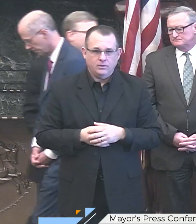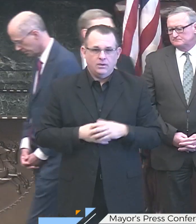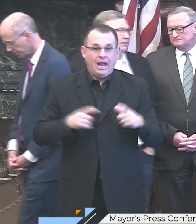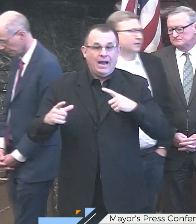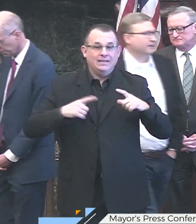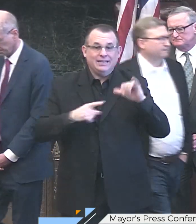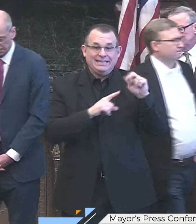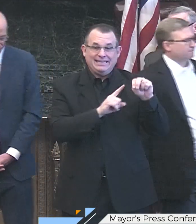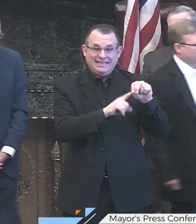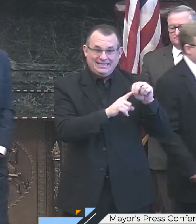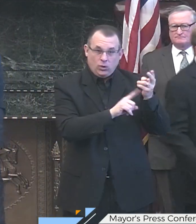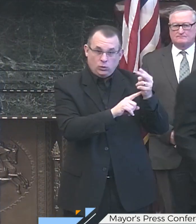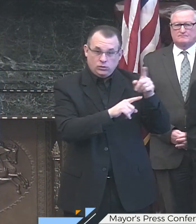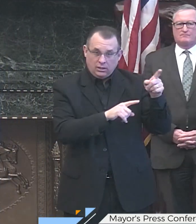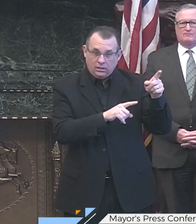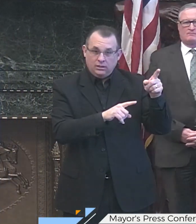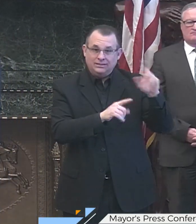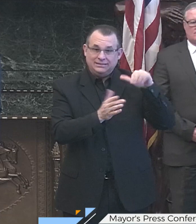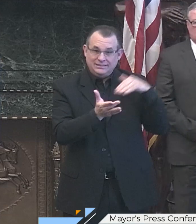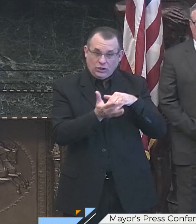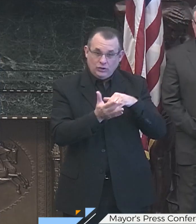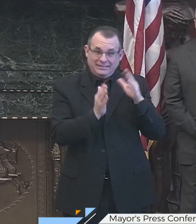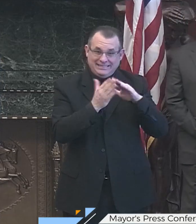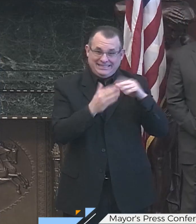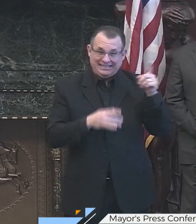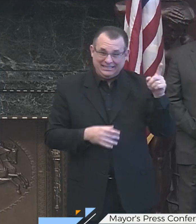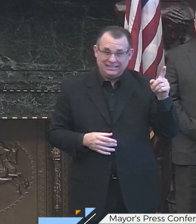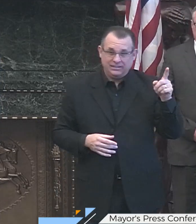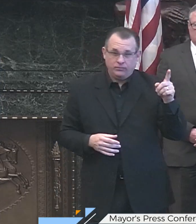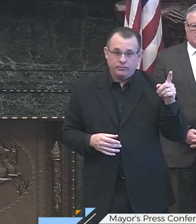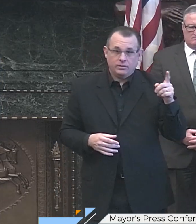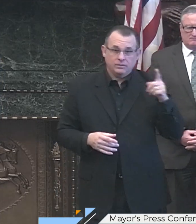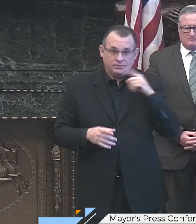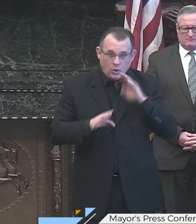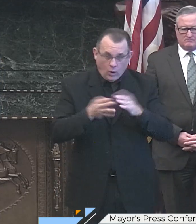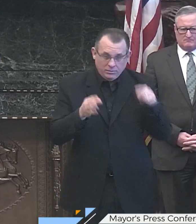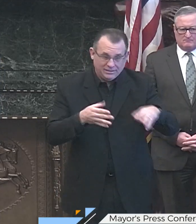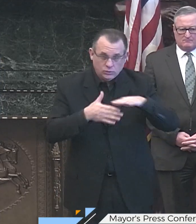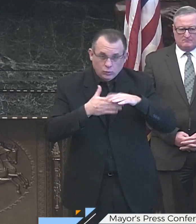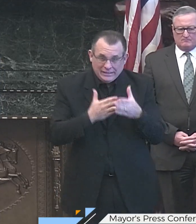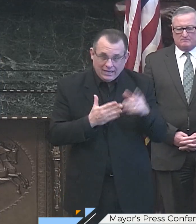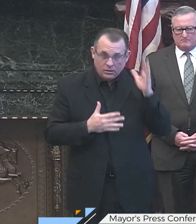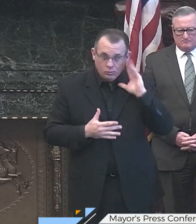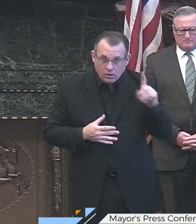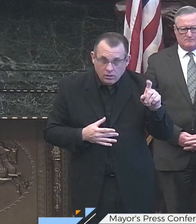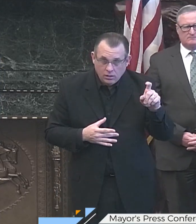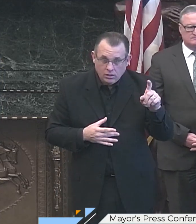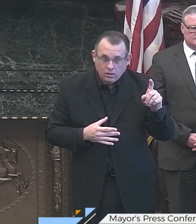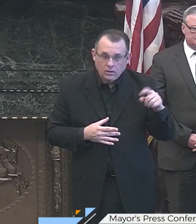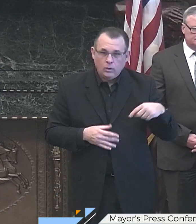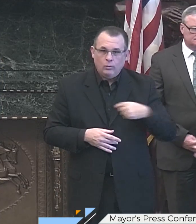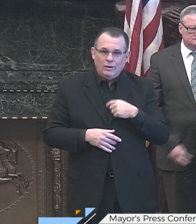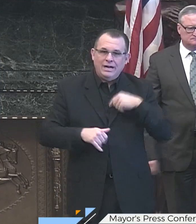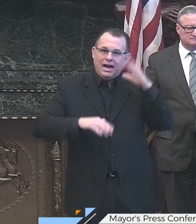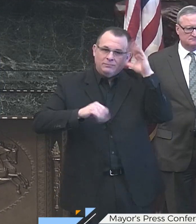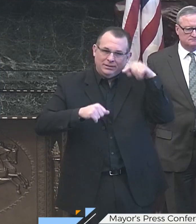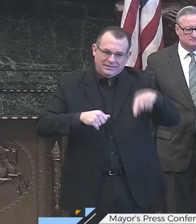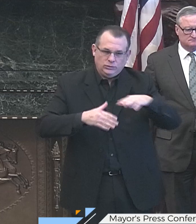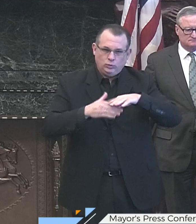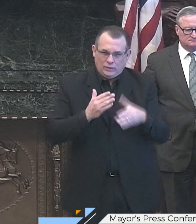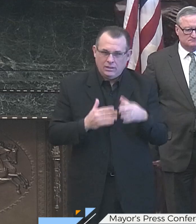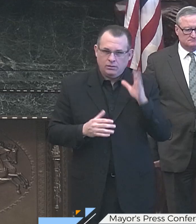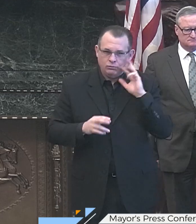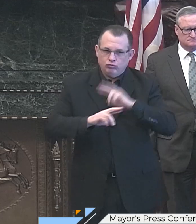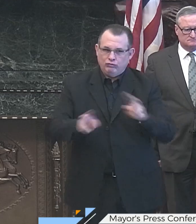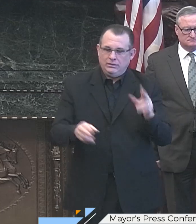what you were referring to earlier? That's going to be opening, what, you said this weekend? We expect and hope that it'll be open this weekend.